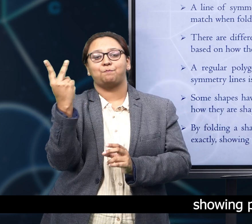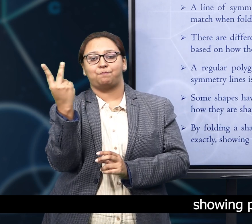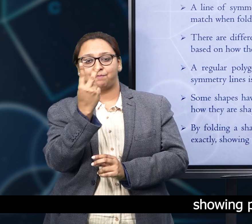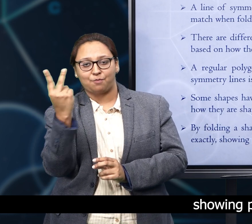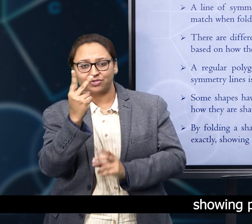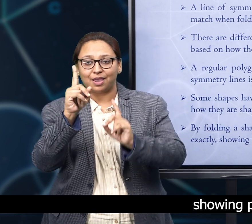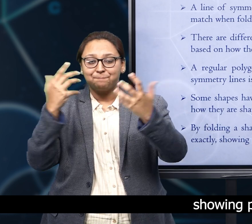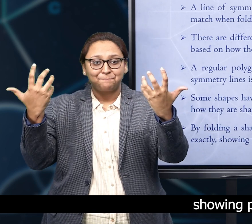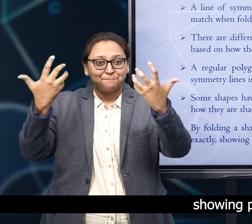showing perfect symmetry.